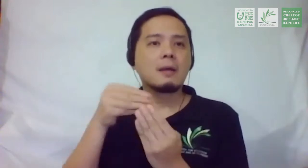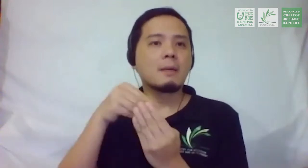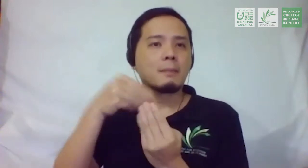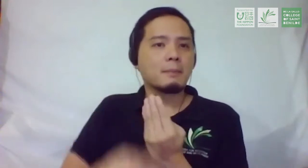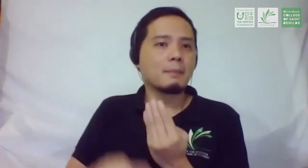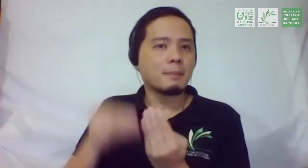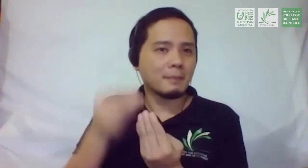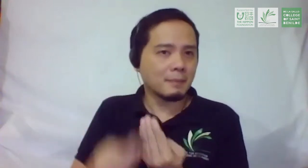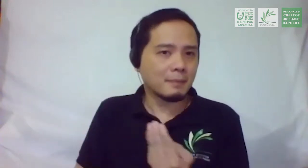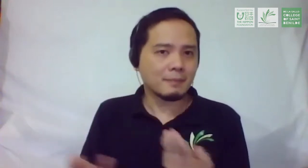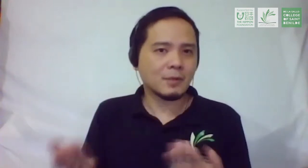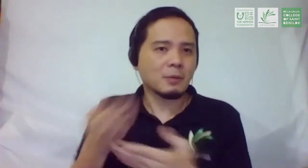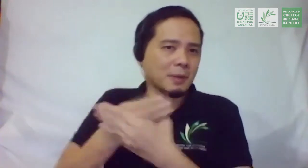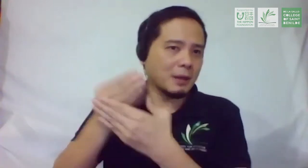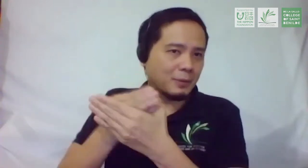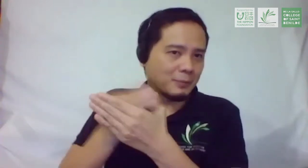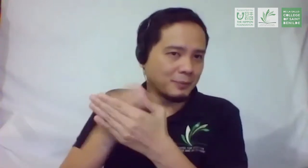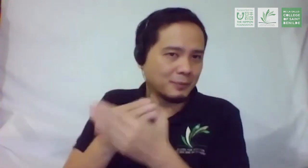Okay.